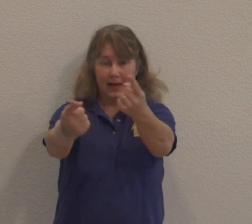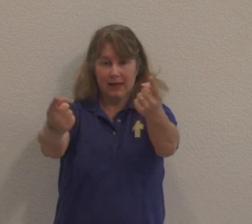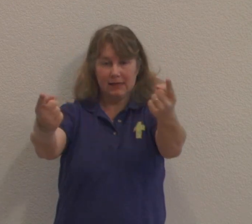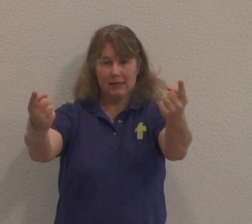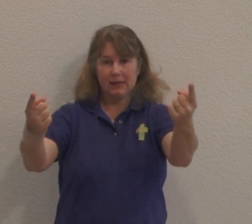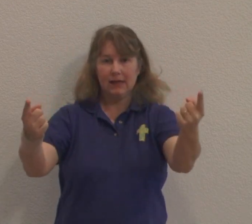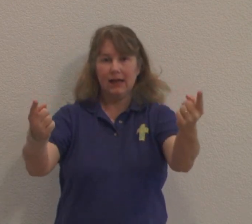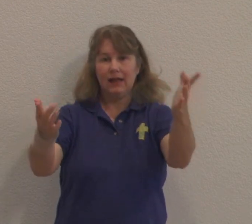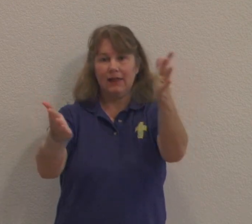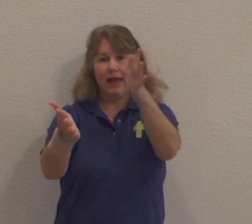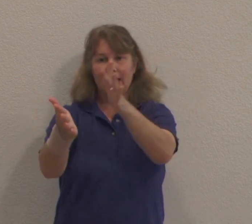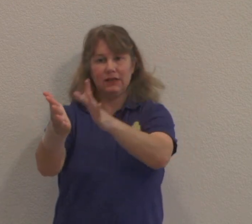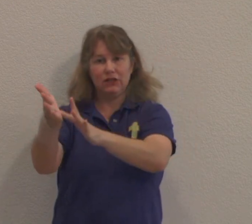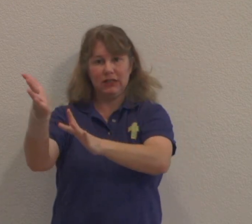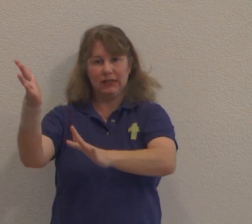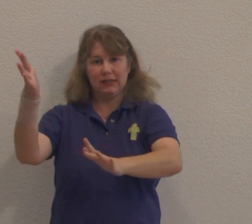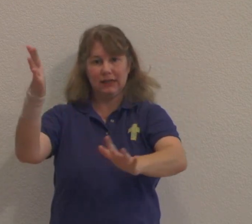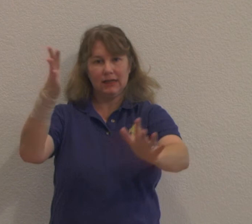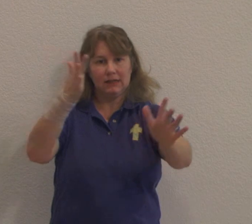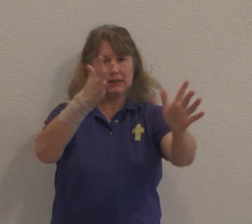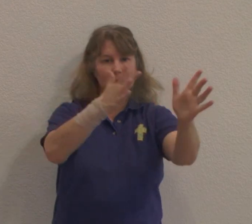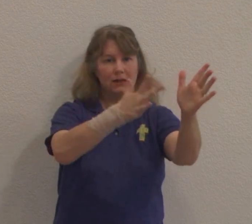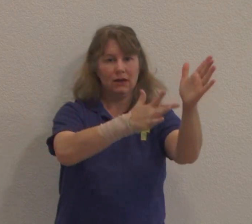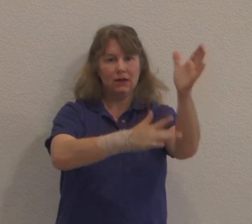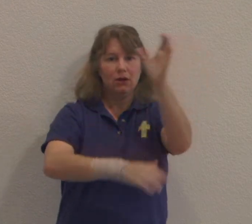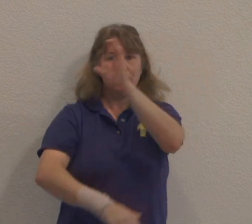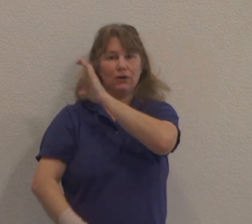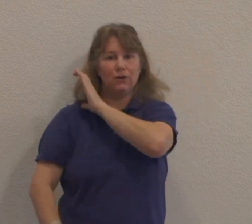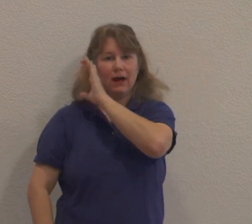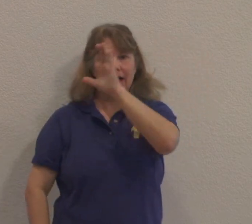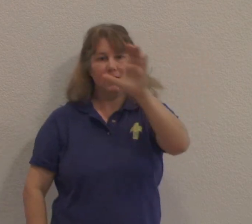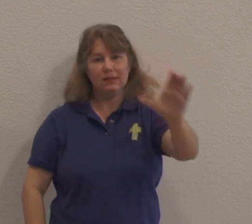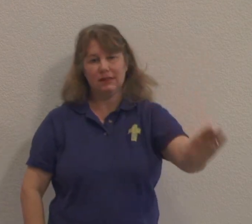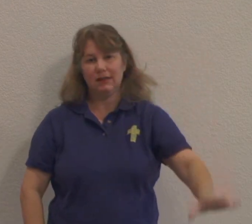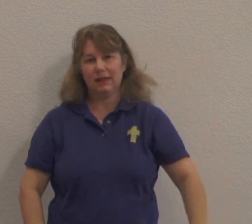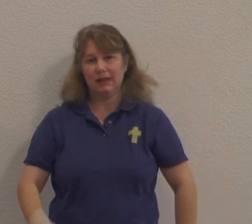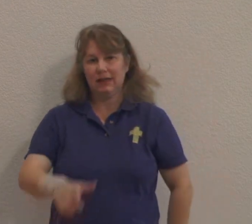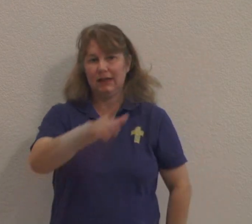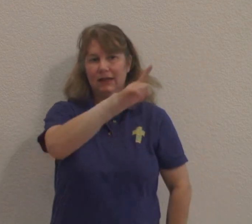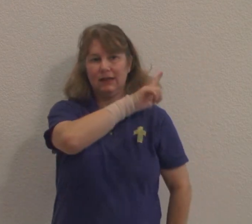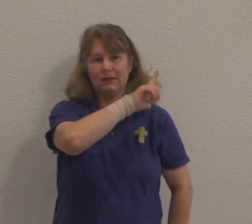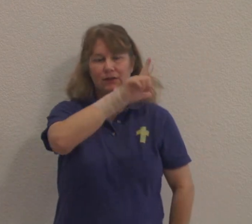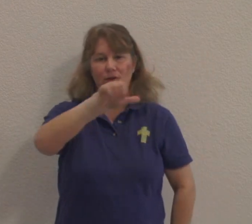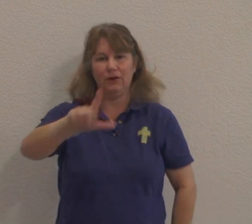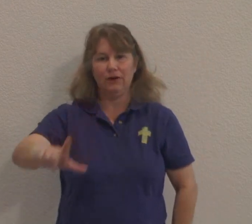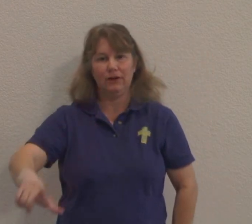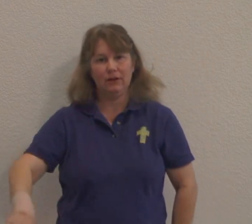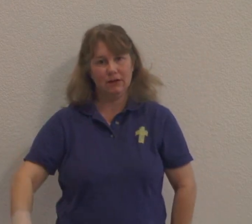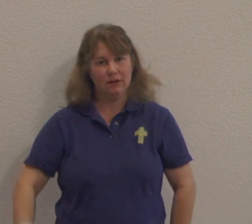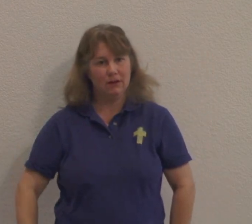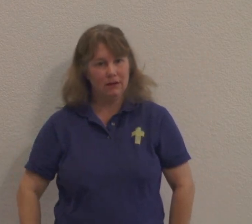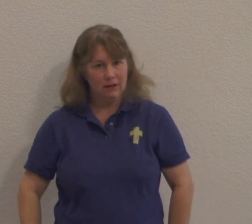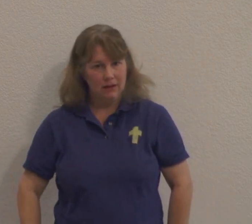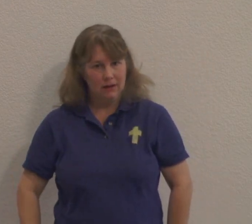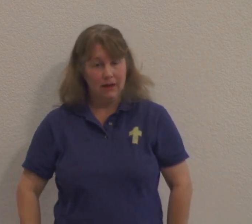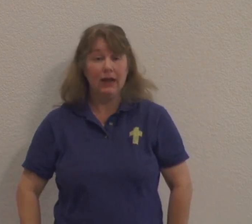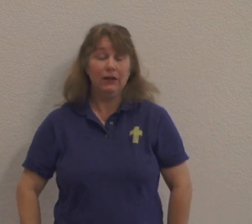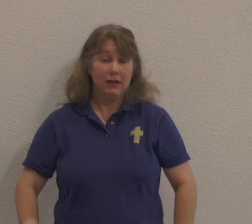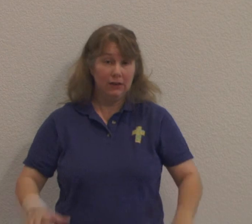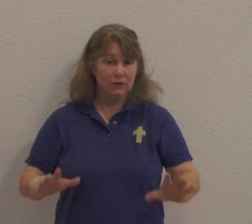confess that Jesus Christ is Lord. And now you can either do